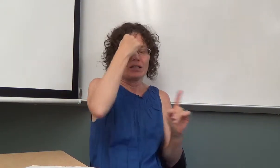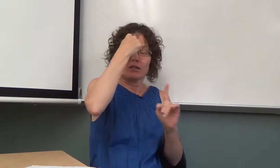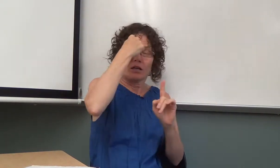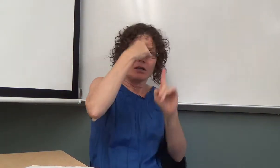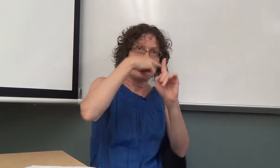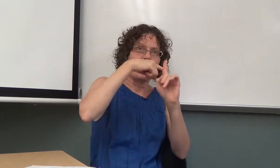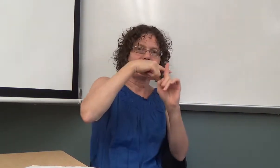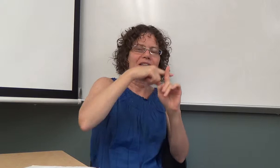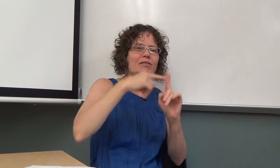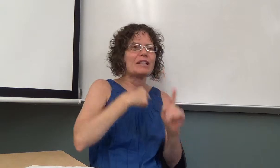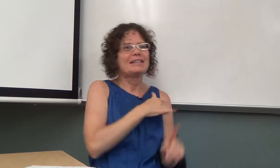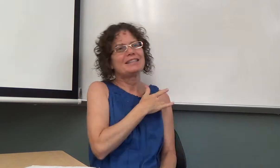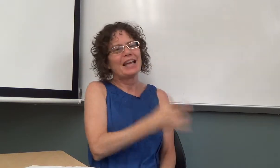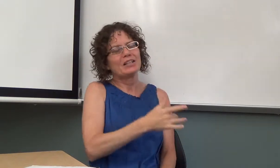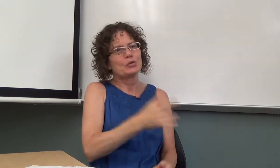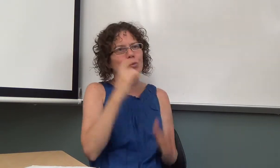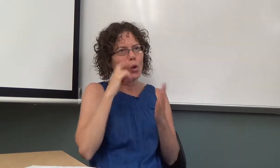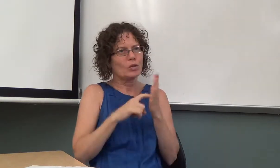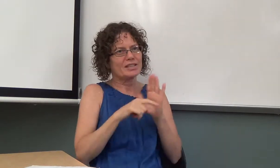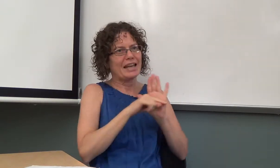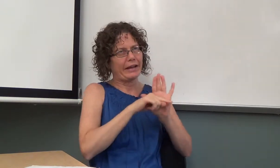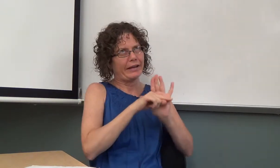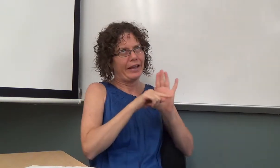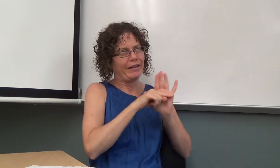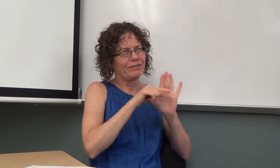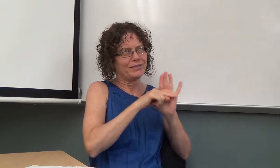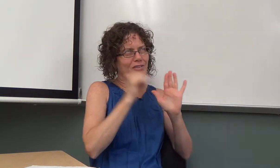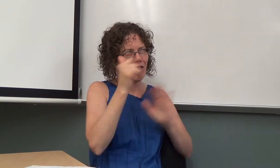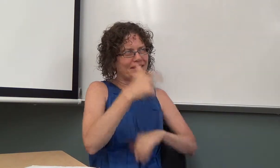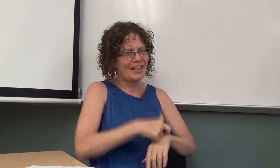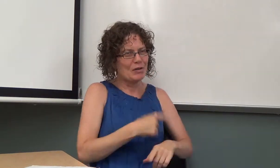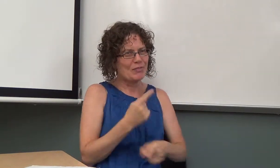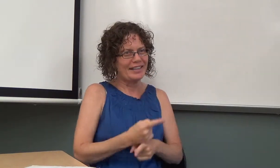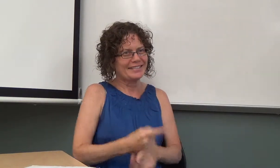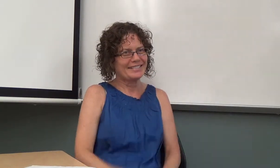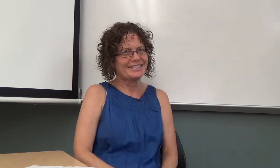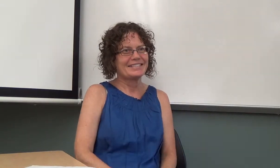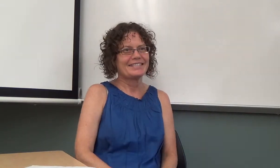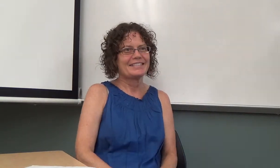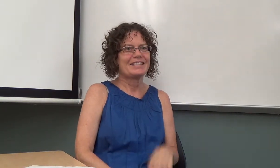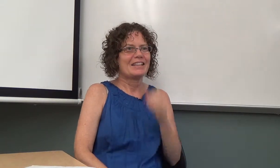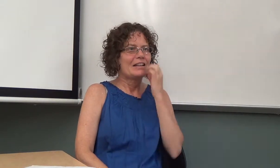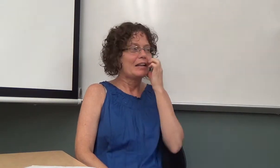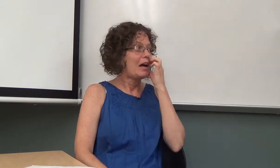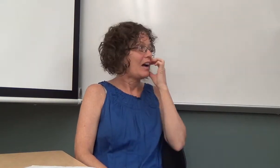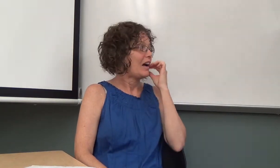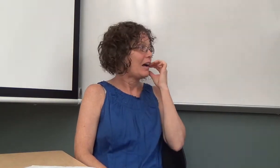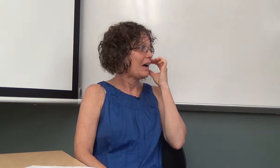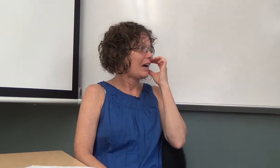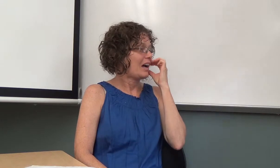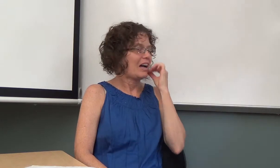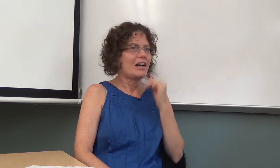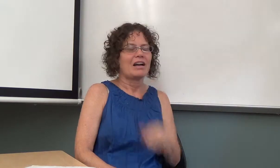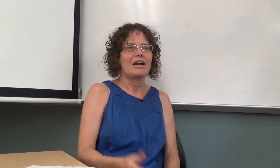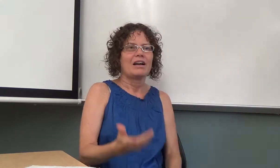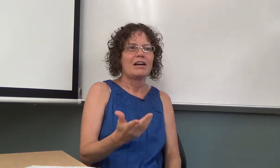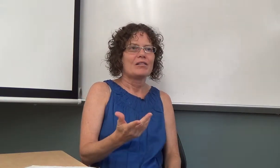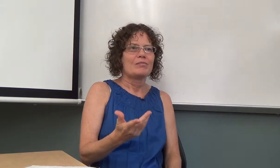noticing the negative in our lives. Let's focus on the positive. Okay? Now, hang on a second. How do I change? Here's the